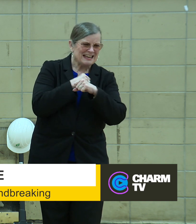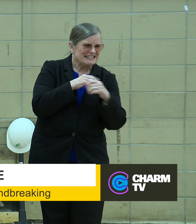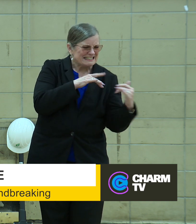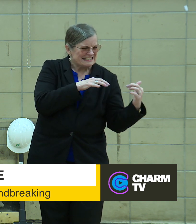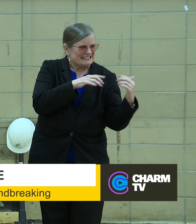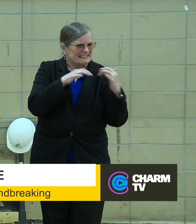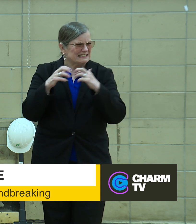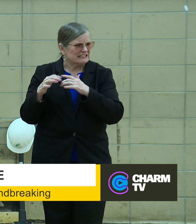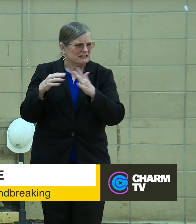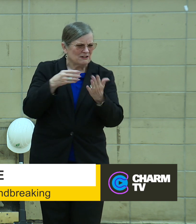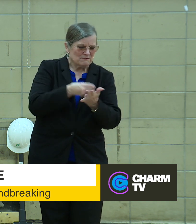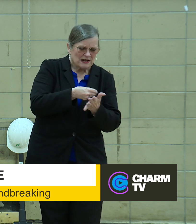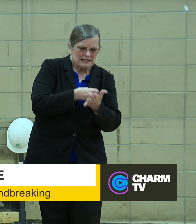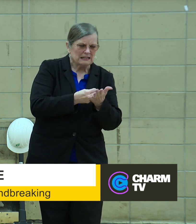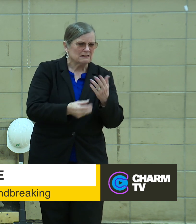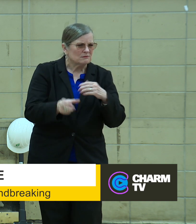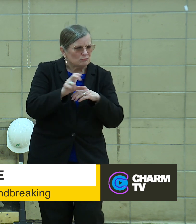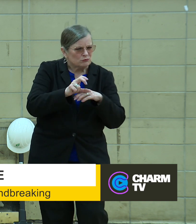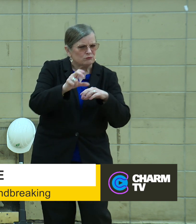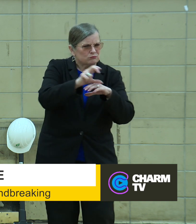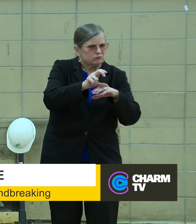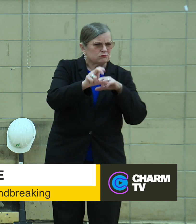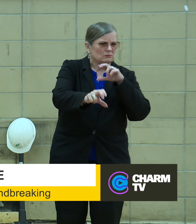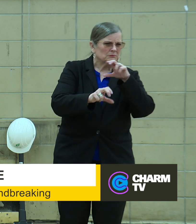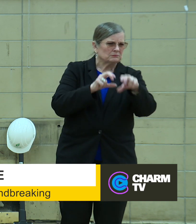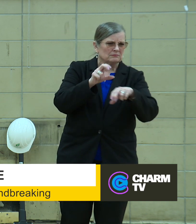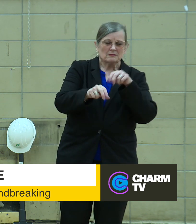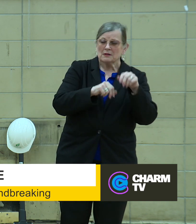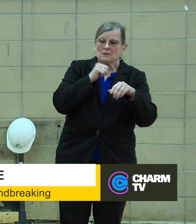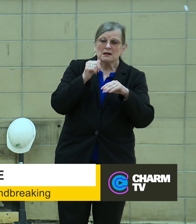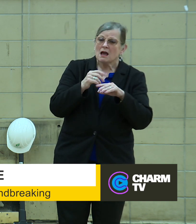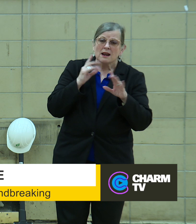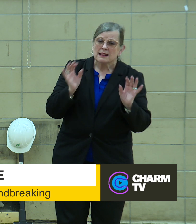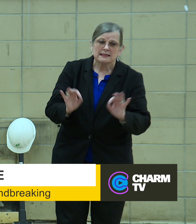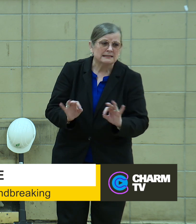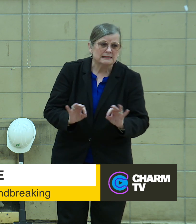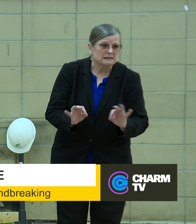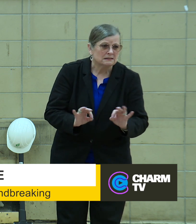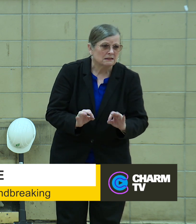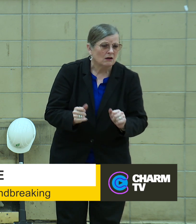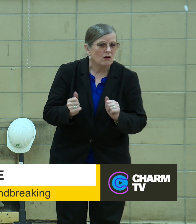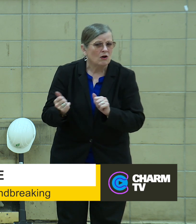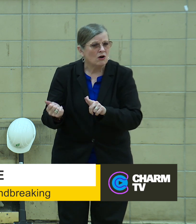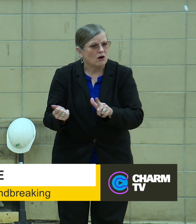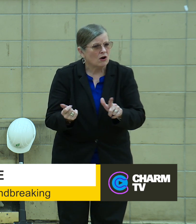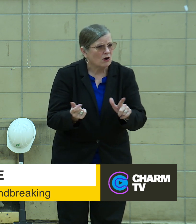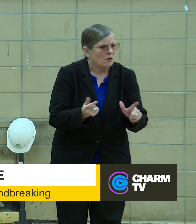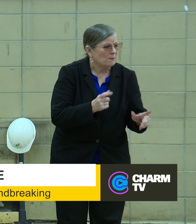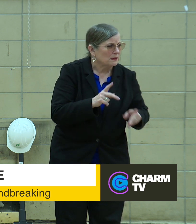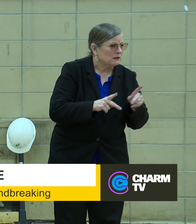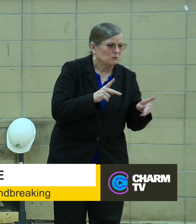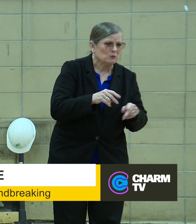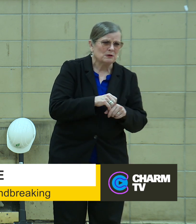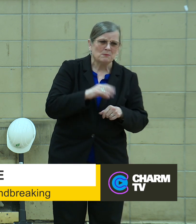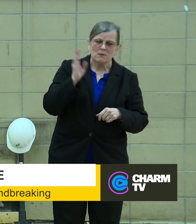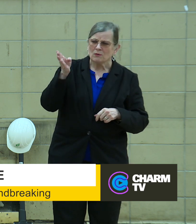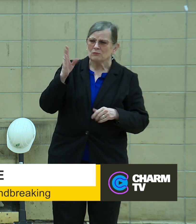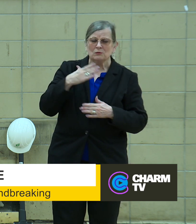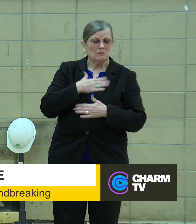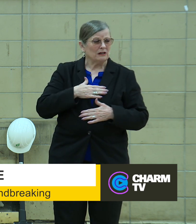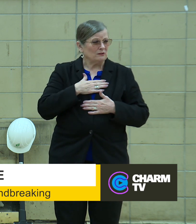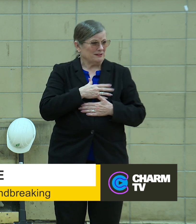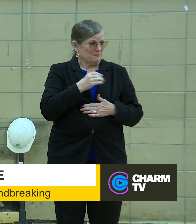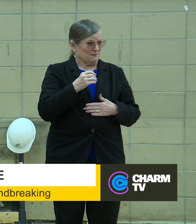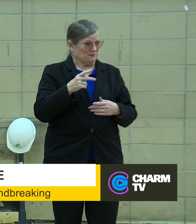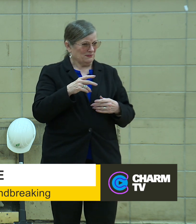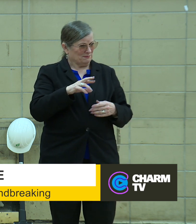renovations here. Last but not least, thanks to all of those at Baltimore City Recs and Parks for all